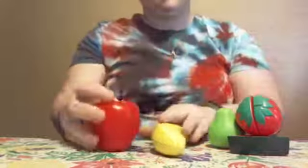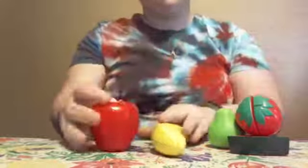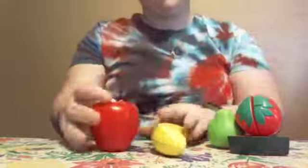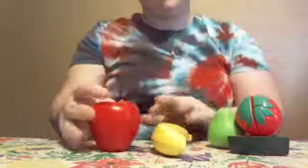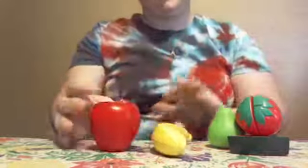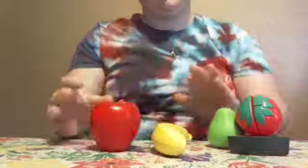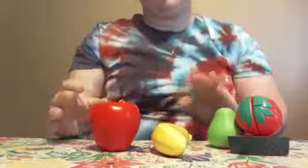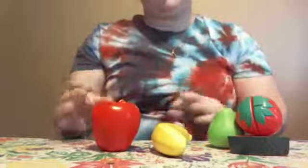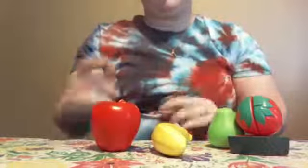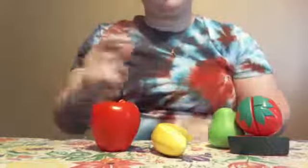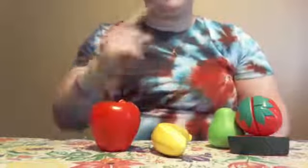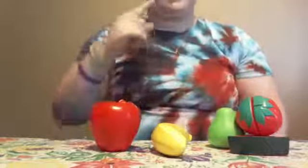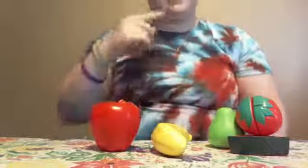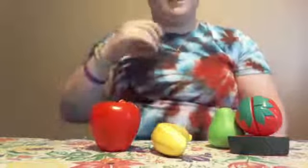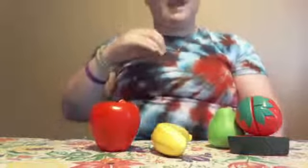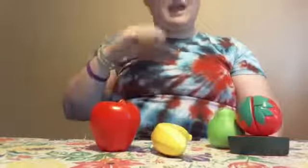And we have an